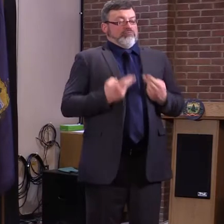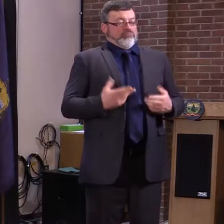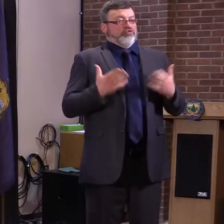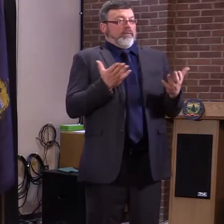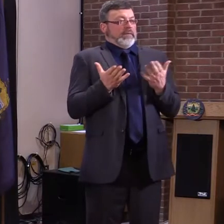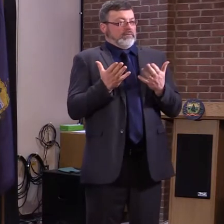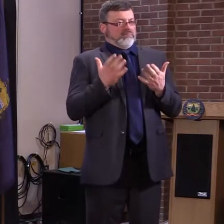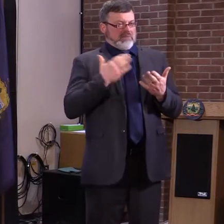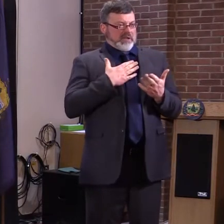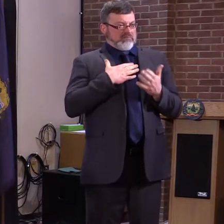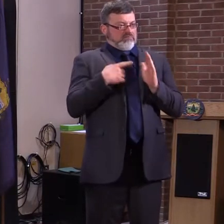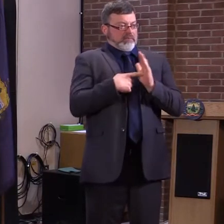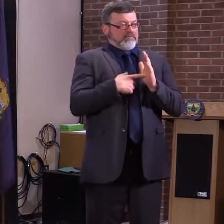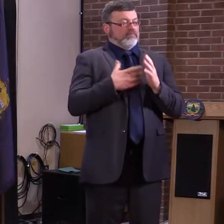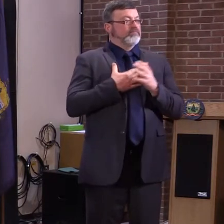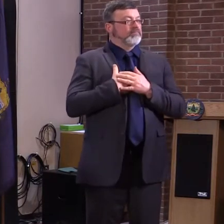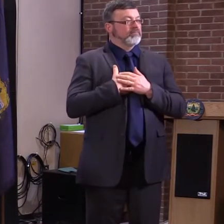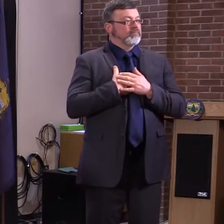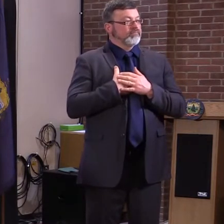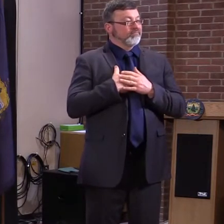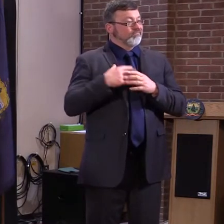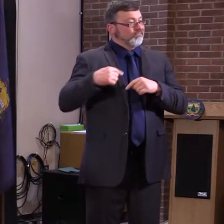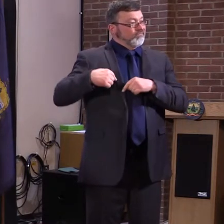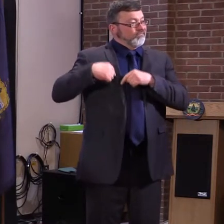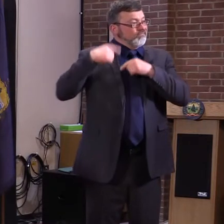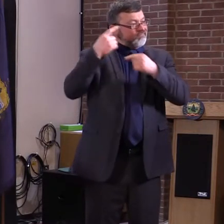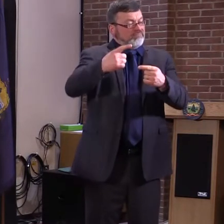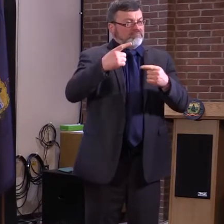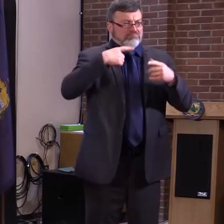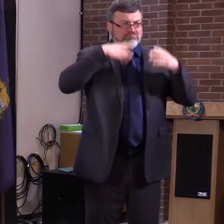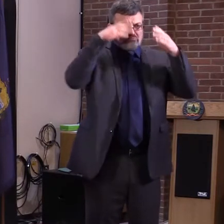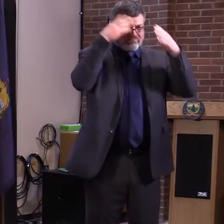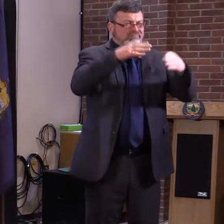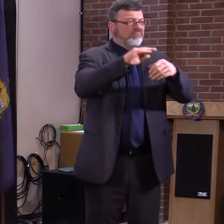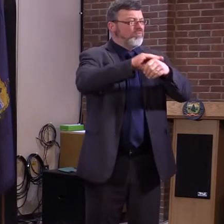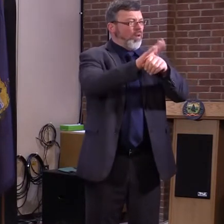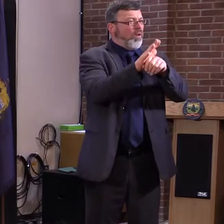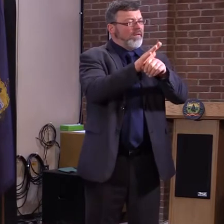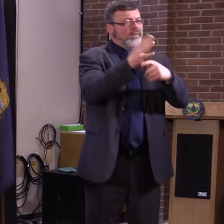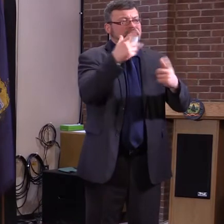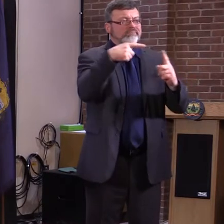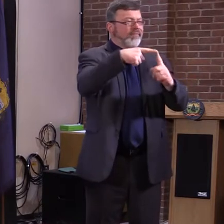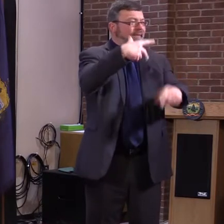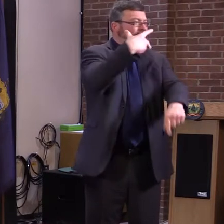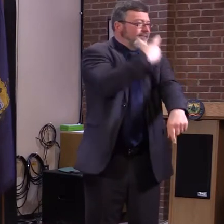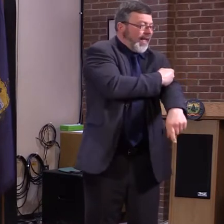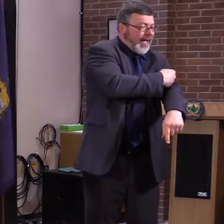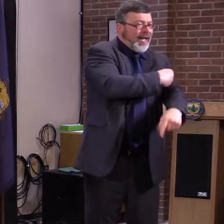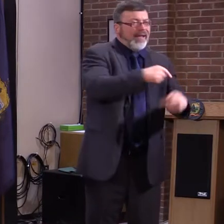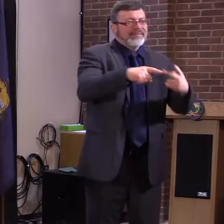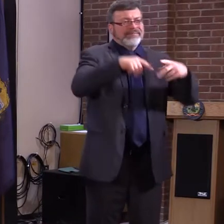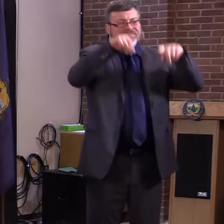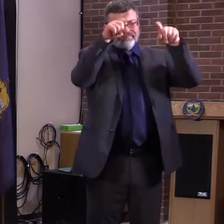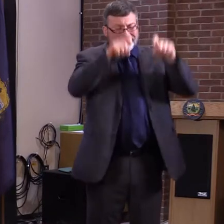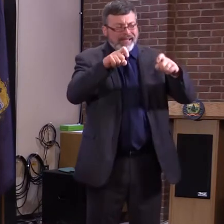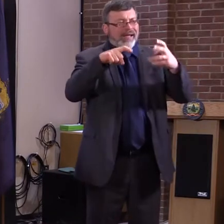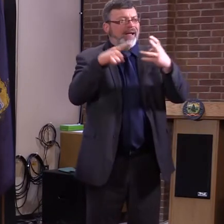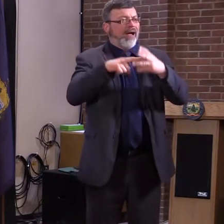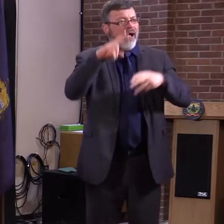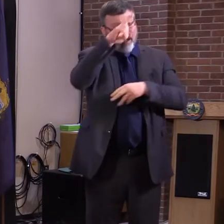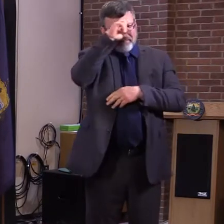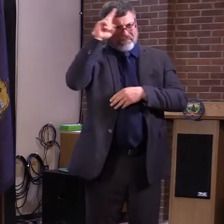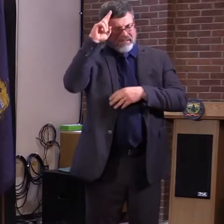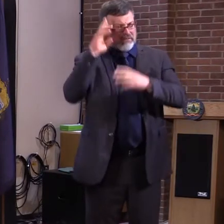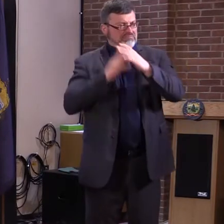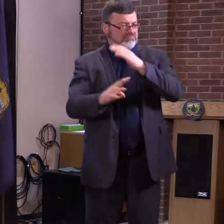during this time we concentrate on COVID, specifically on vaccines, testing, and hospitalizations. These remain